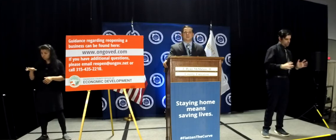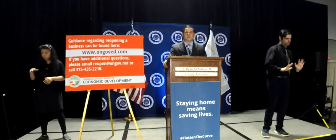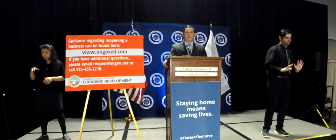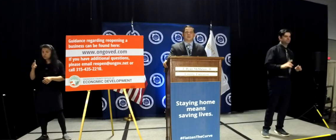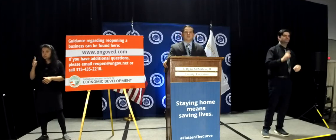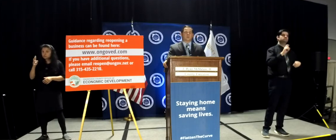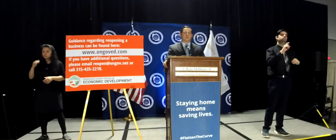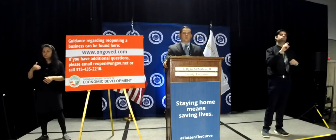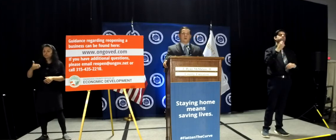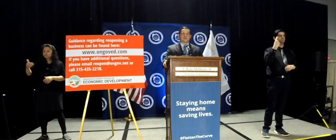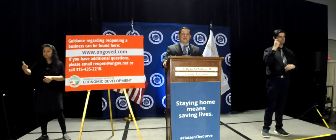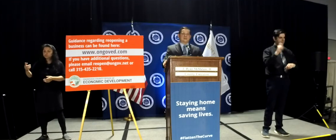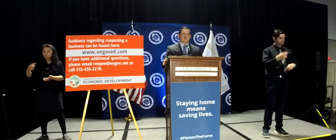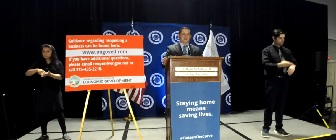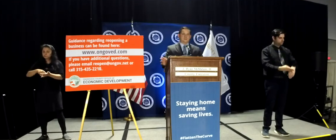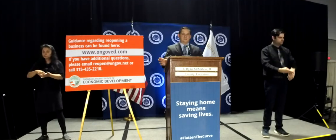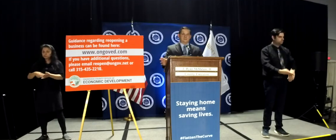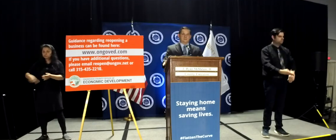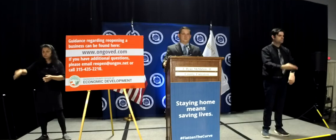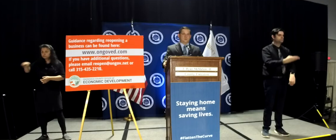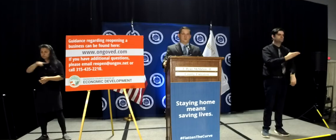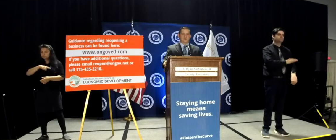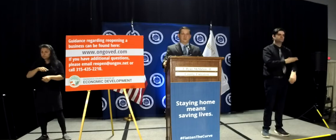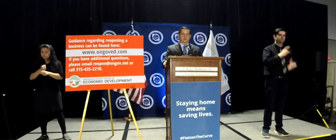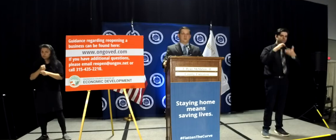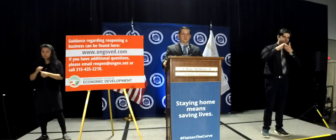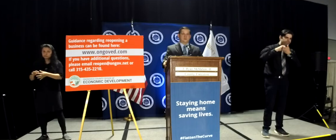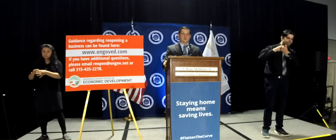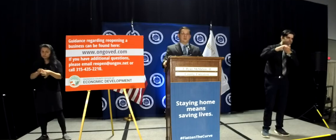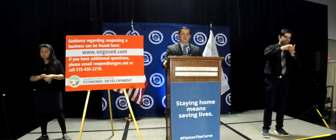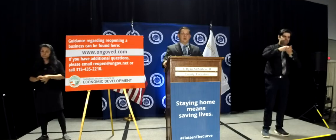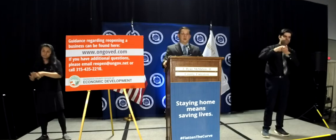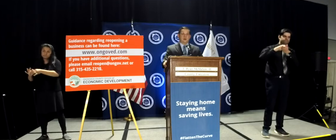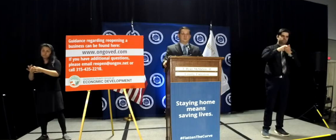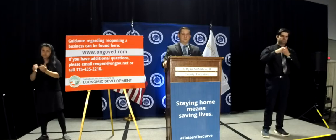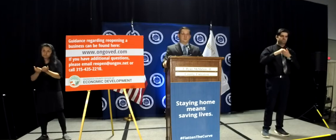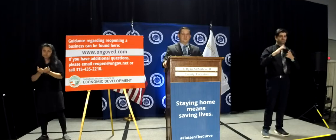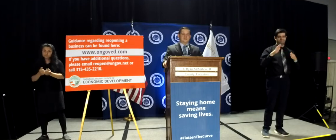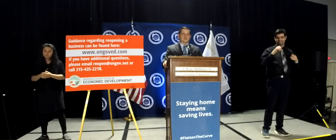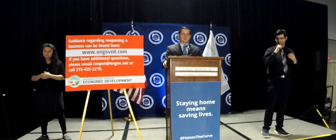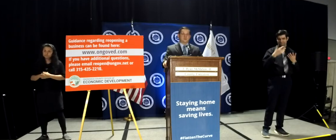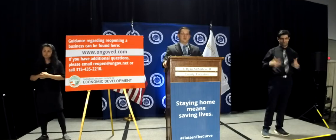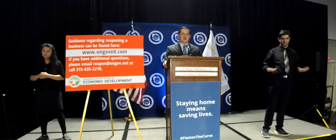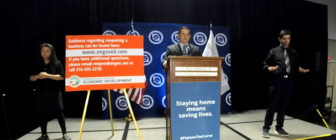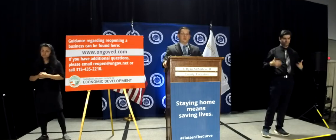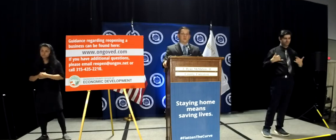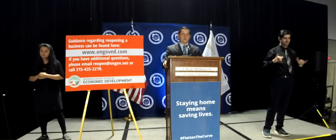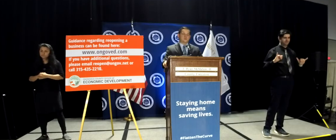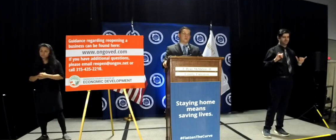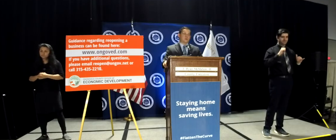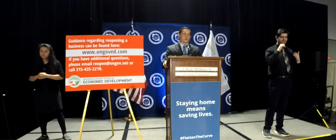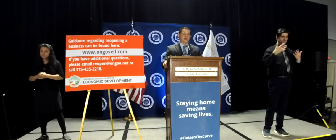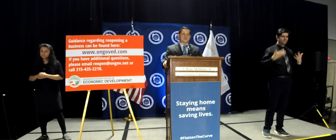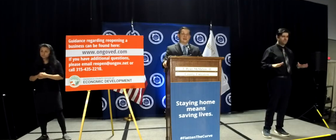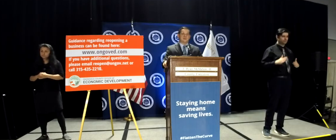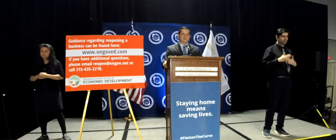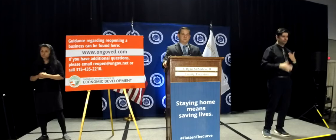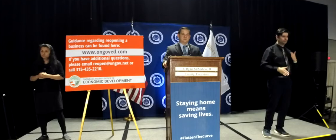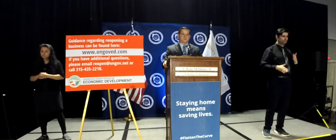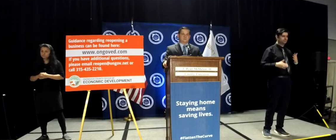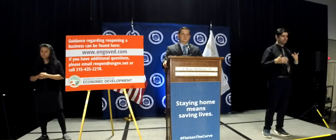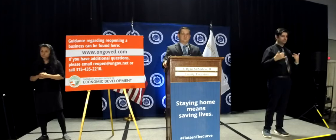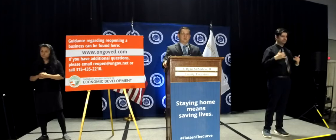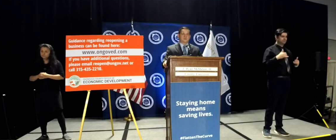this because the work is not done once we get through this. That 16% unemployment was at